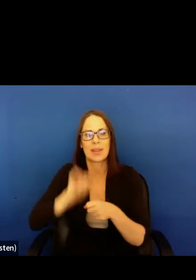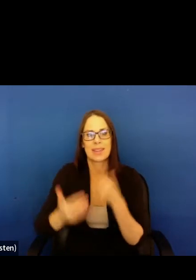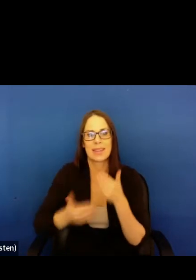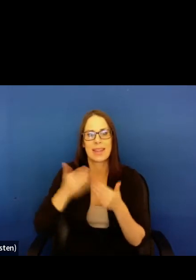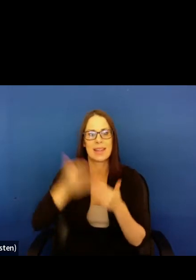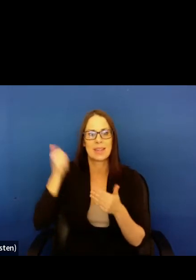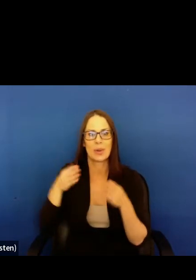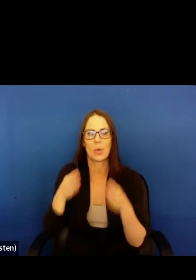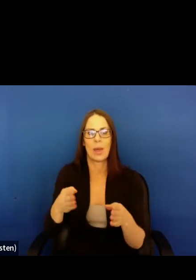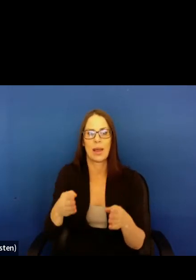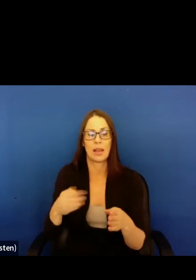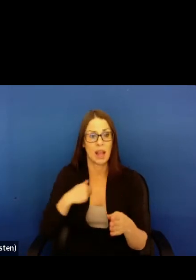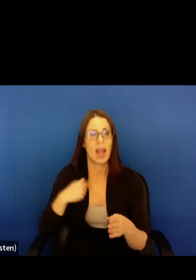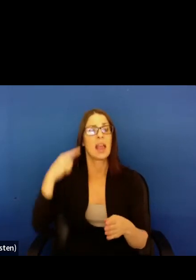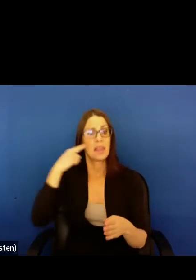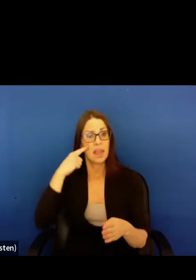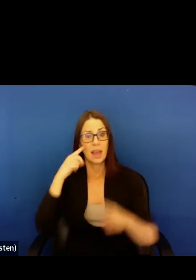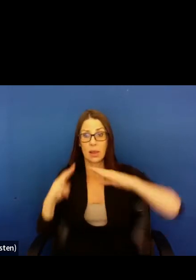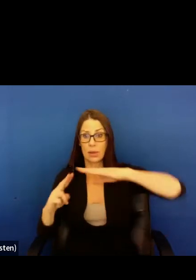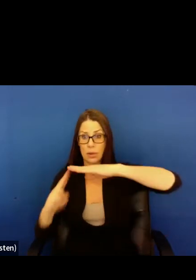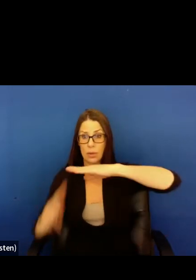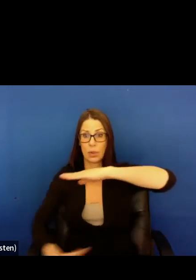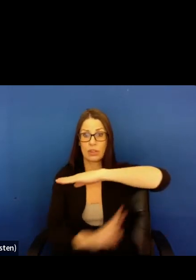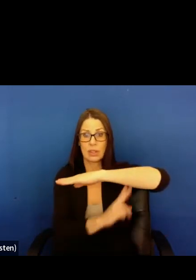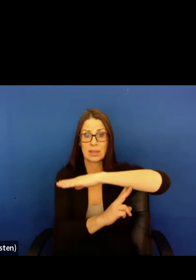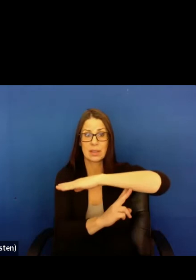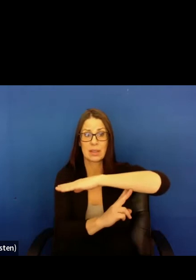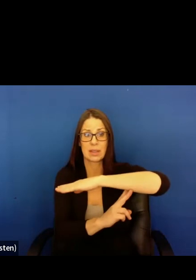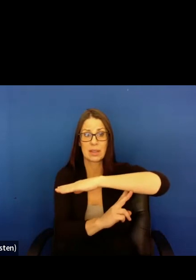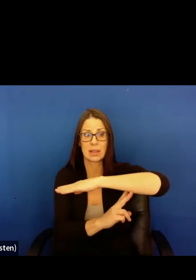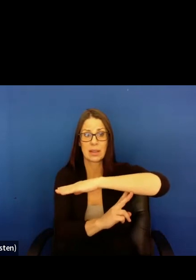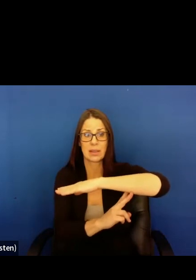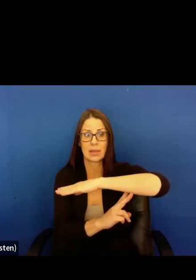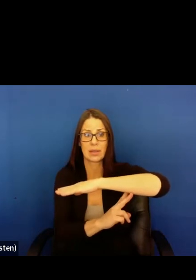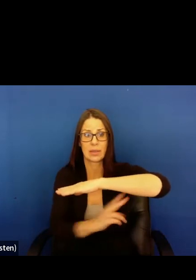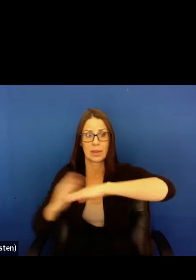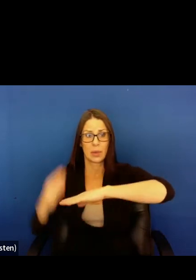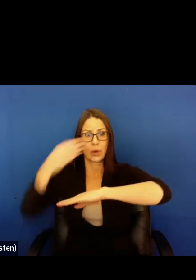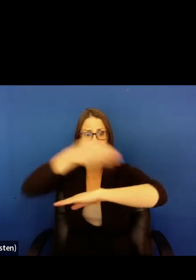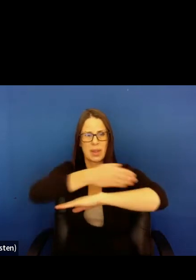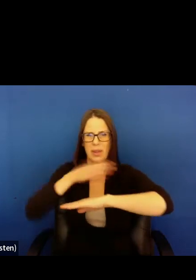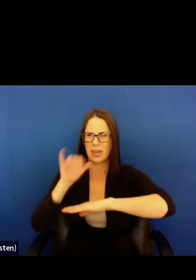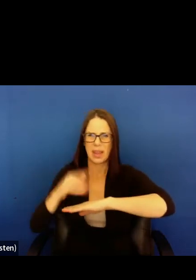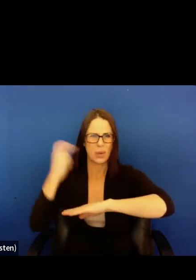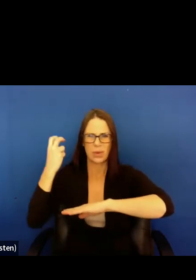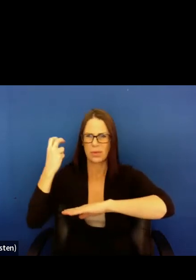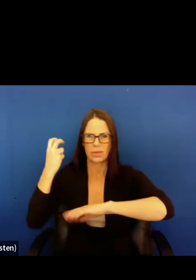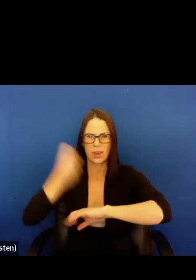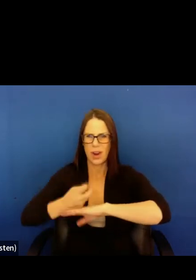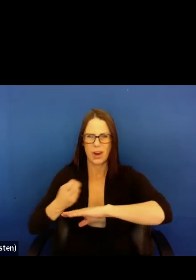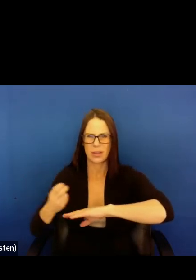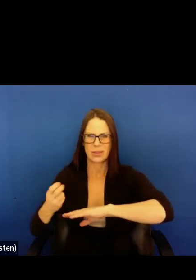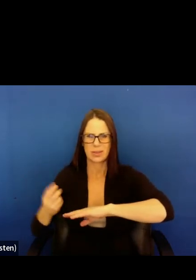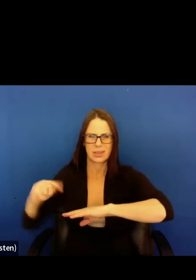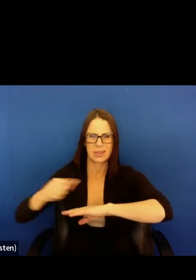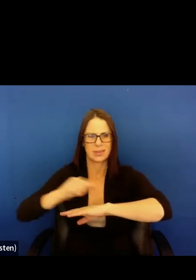I think the bridges that were crossing over the tracks were very hard to navigate. Even people that didn't